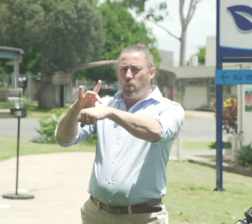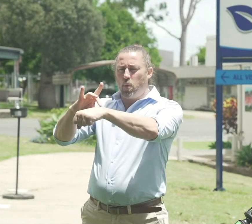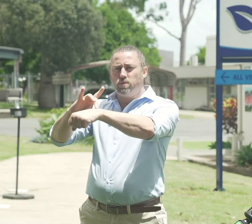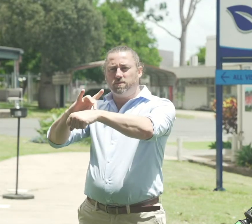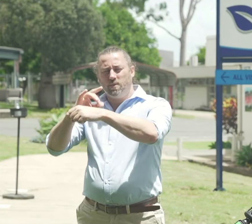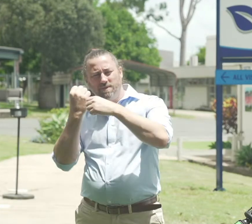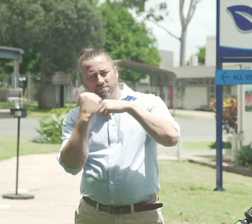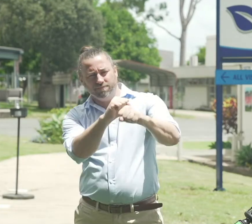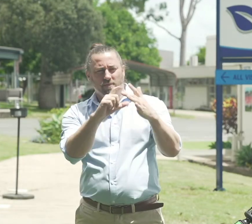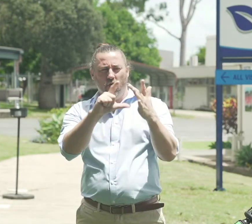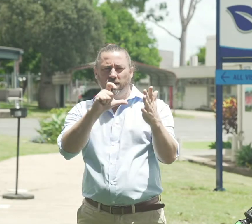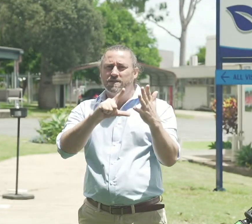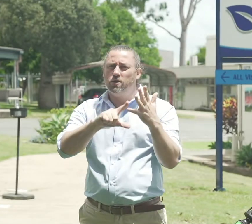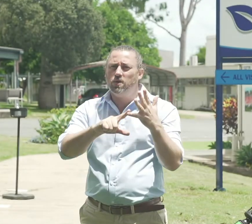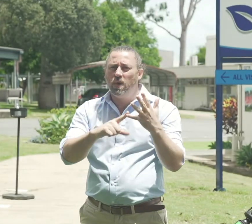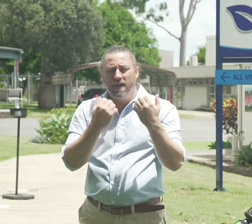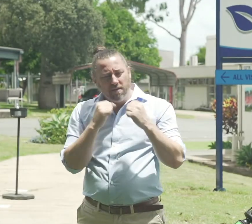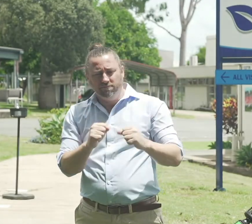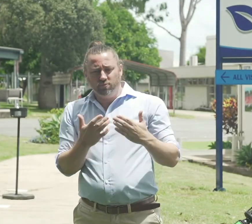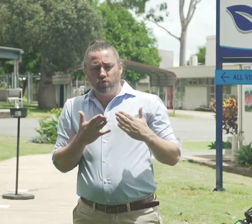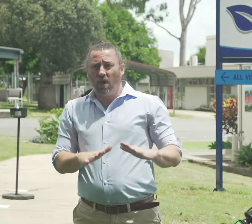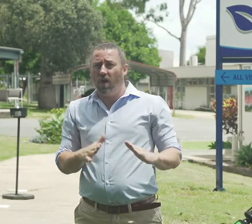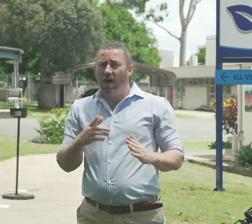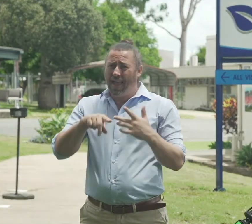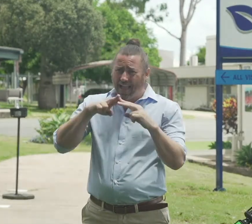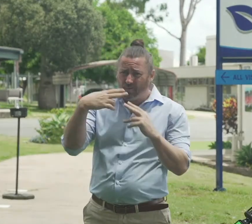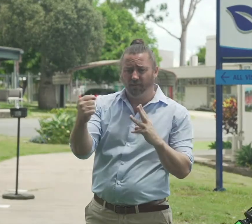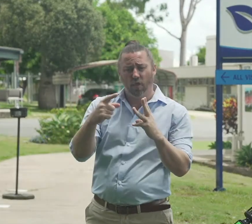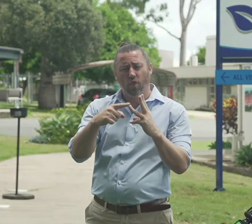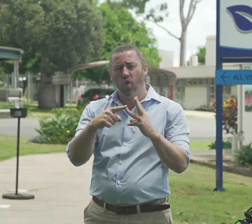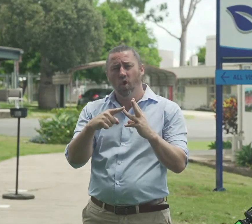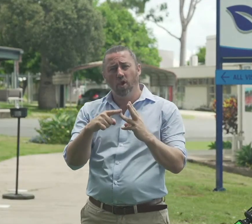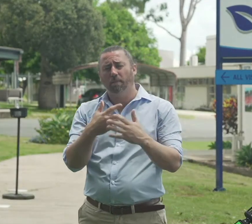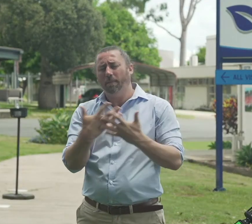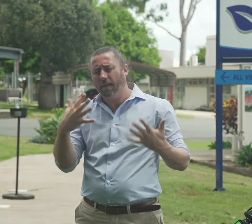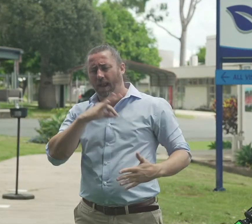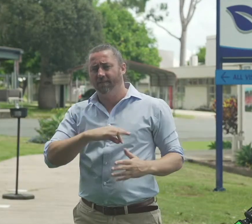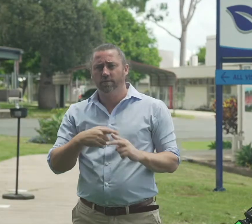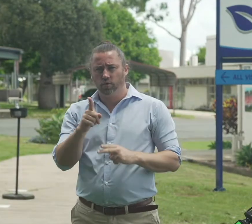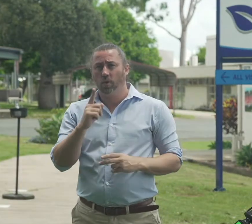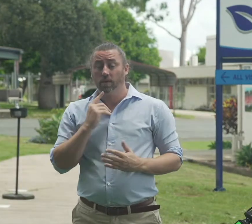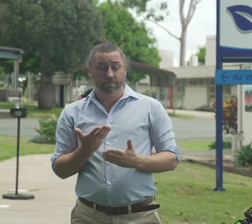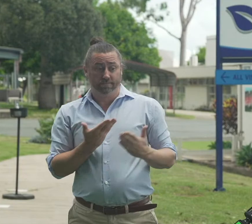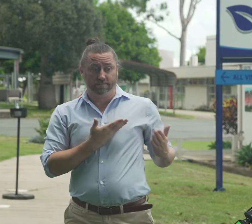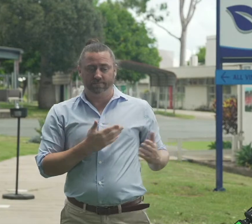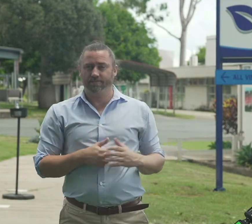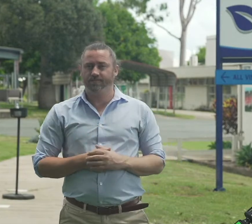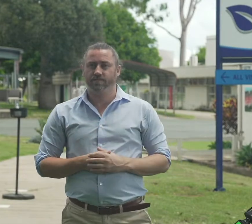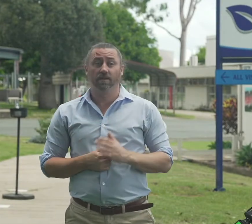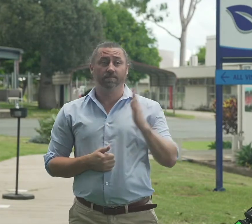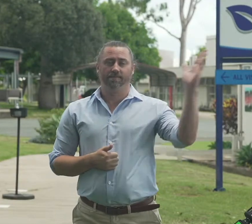to intensive care, and it will protect you from dying from this disease. Thank you very much. I'll now hand back to the Deputy Premier.